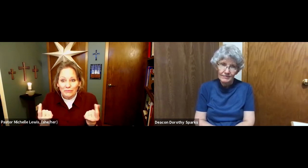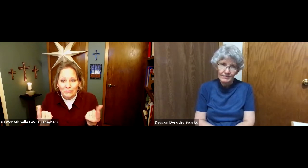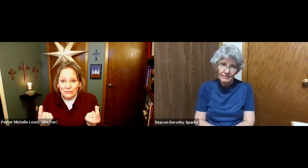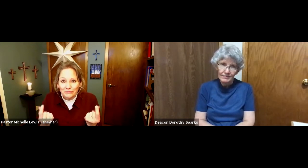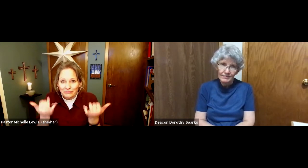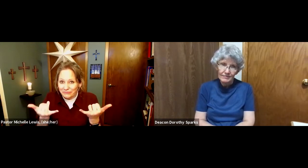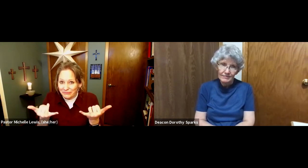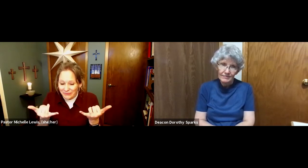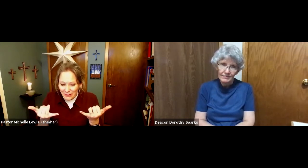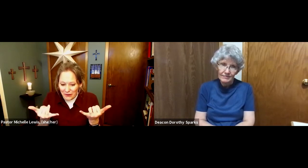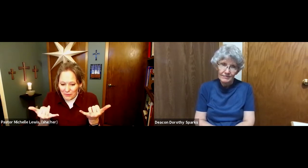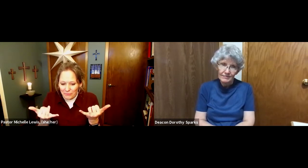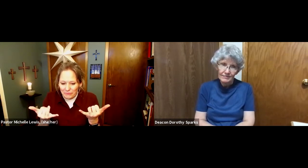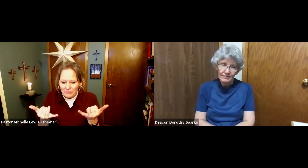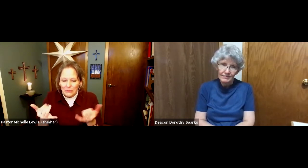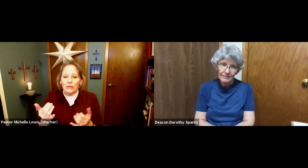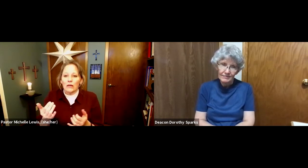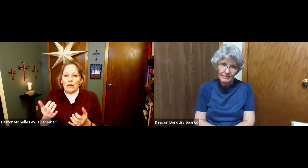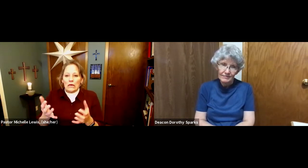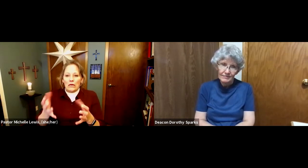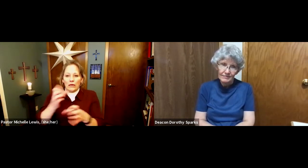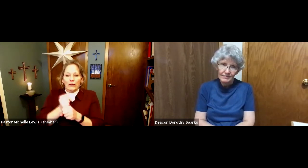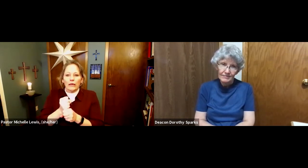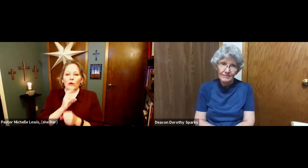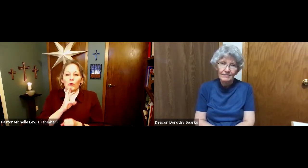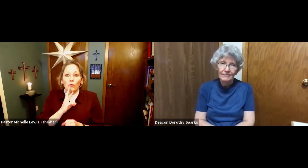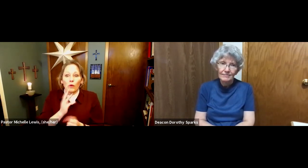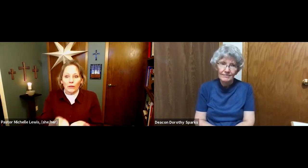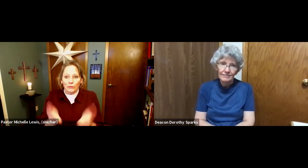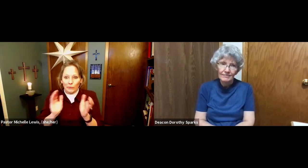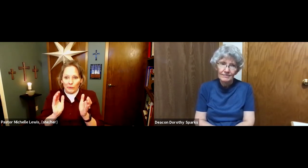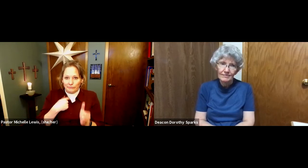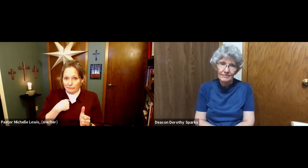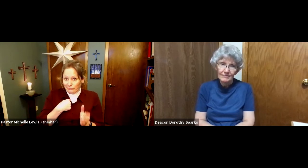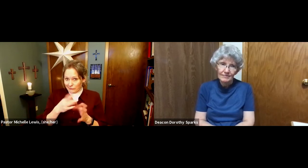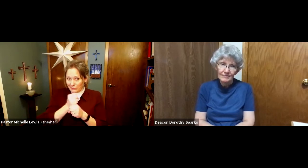So now, for those of you at home, if you've gotten your bowls of water out,